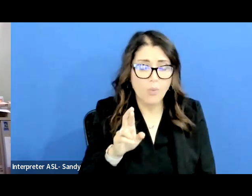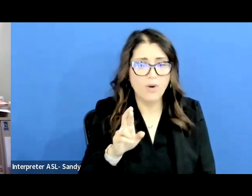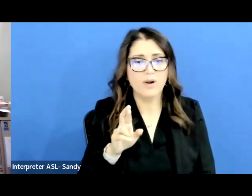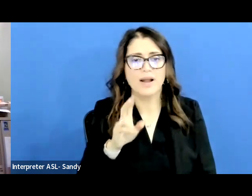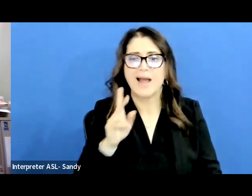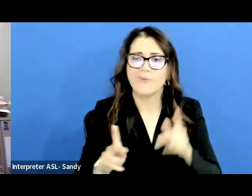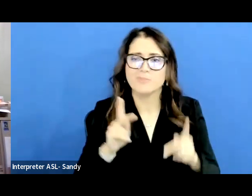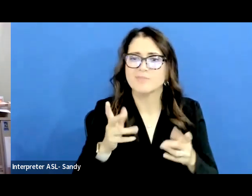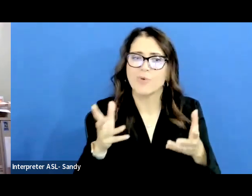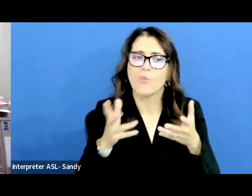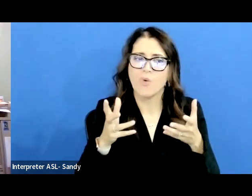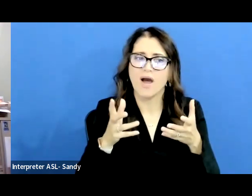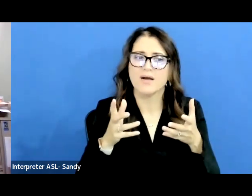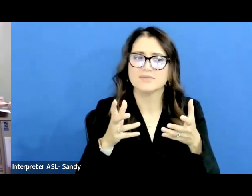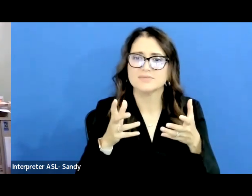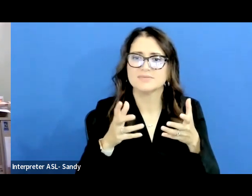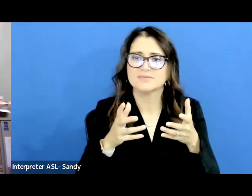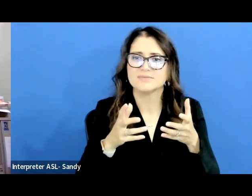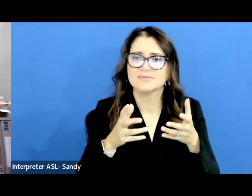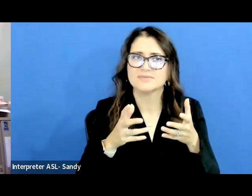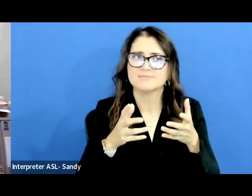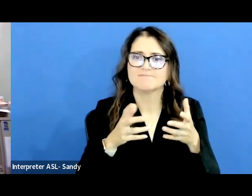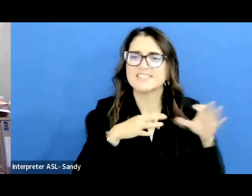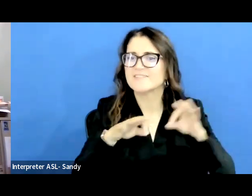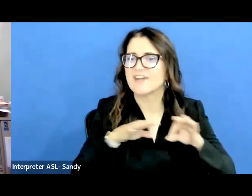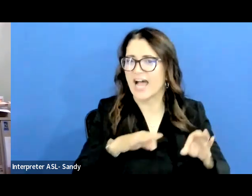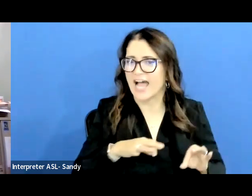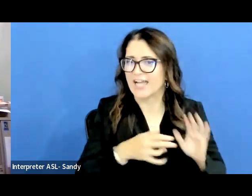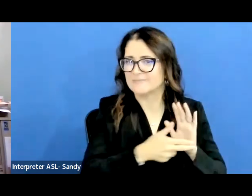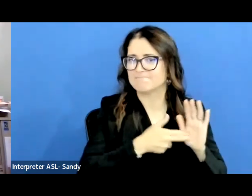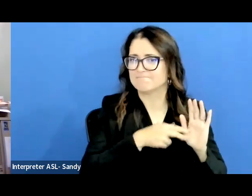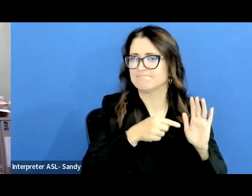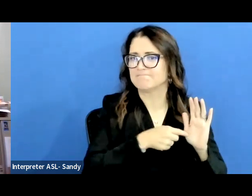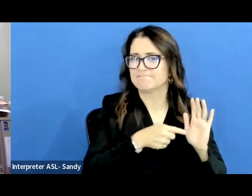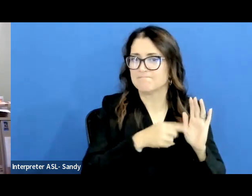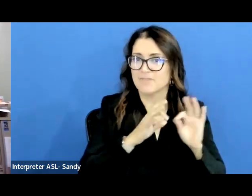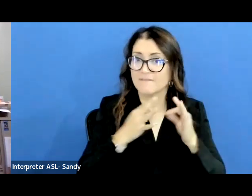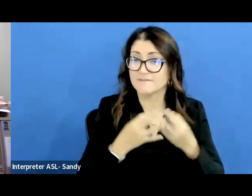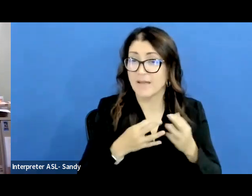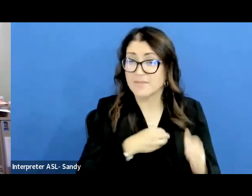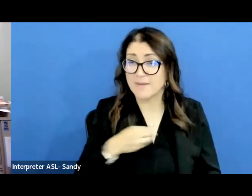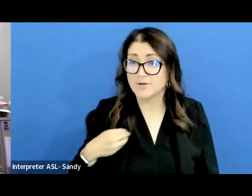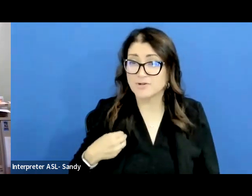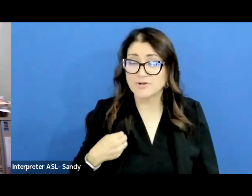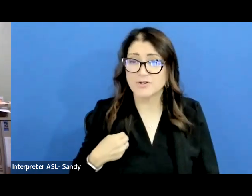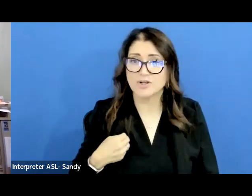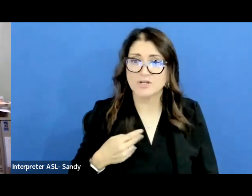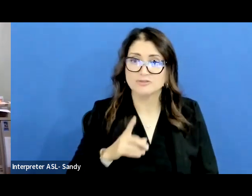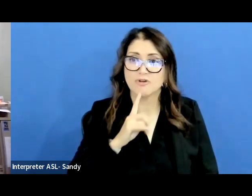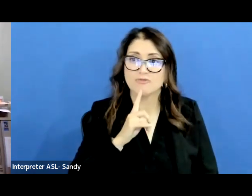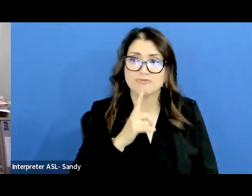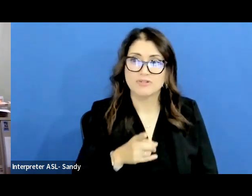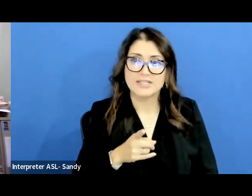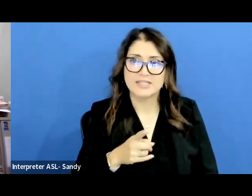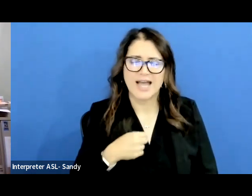to define a family member. So really, I guess I don't actually